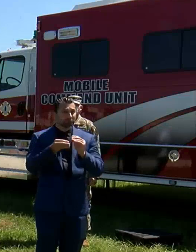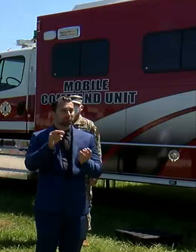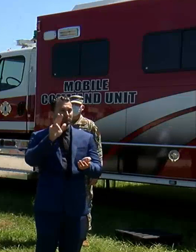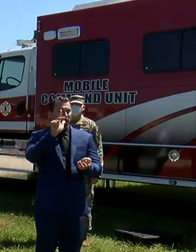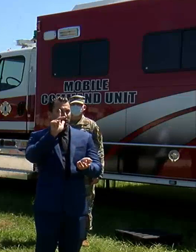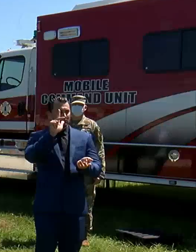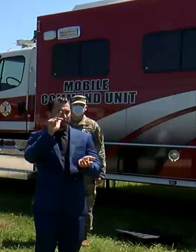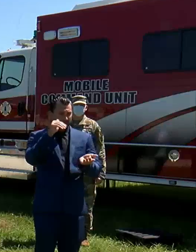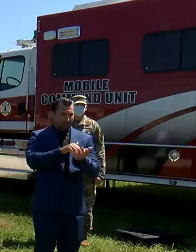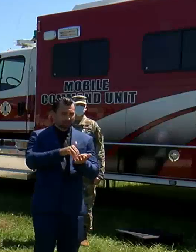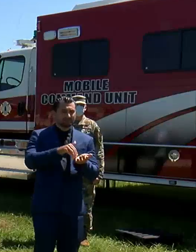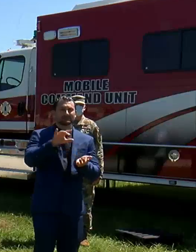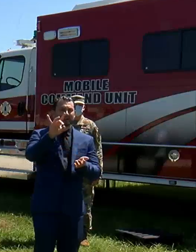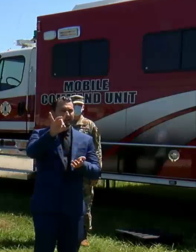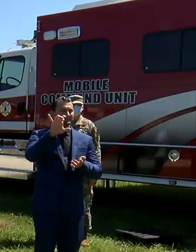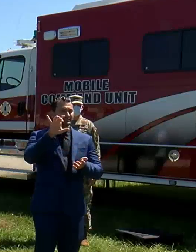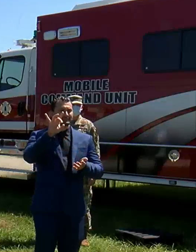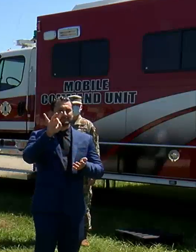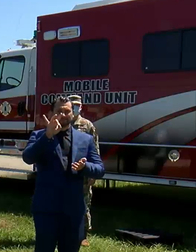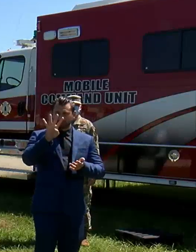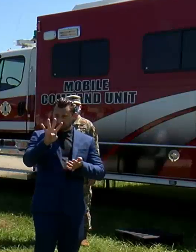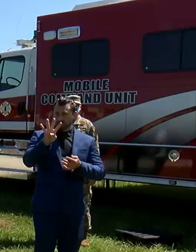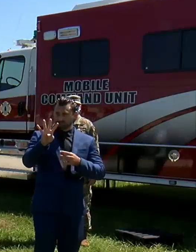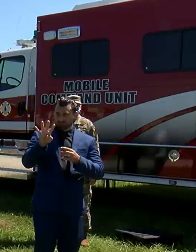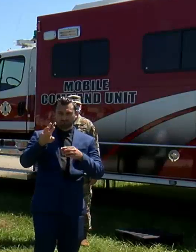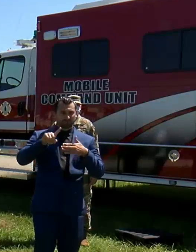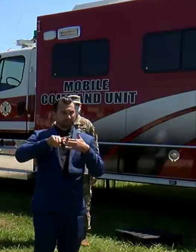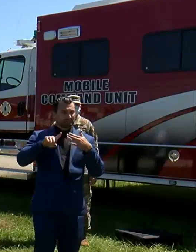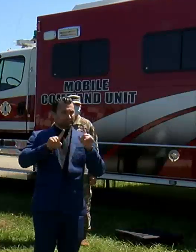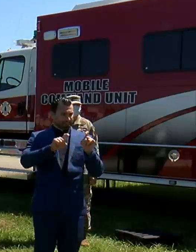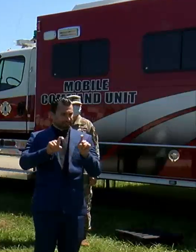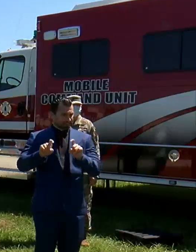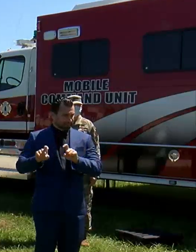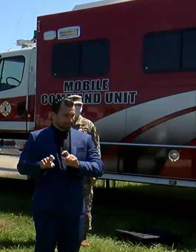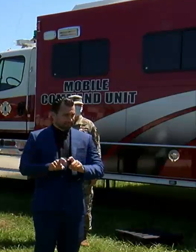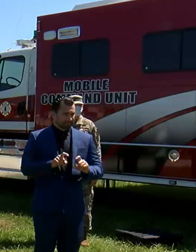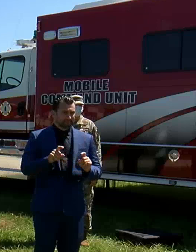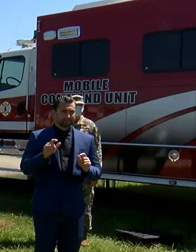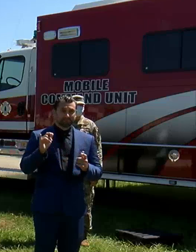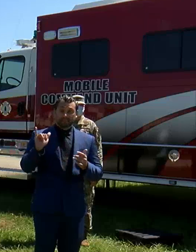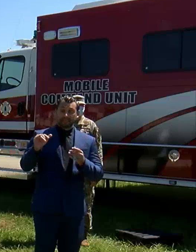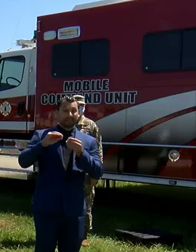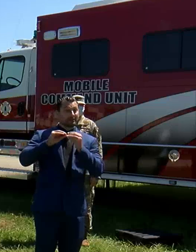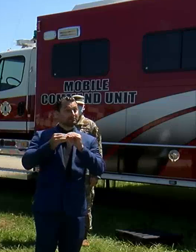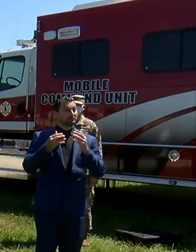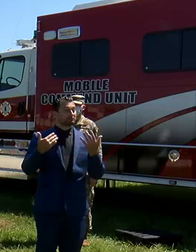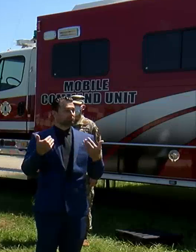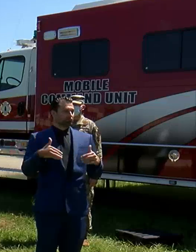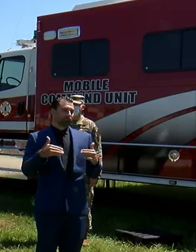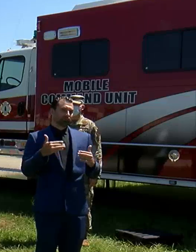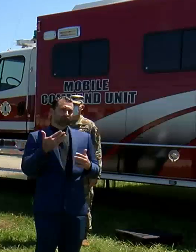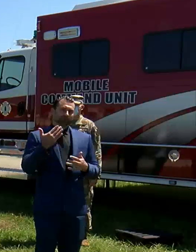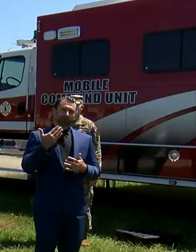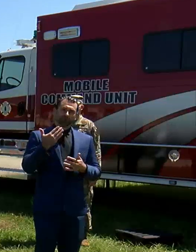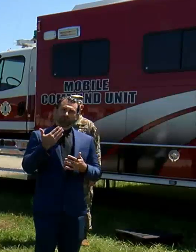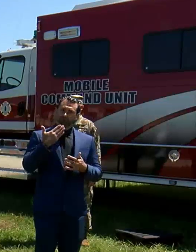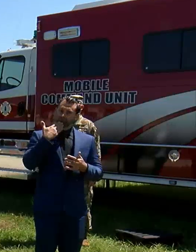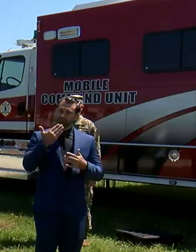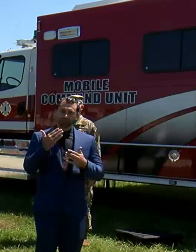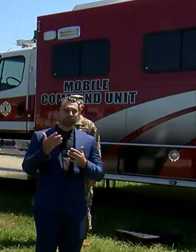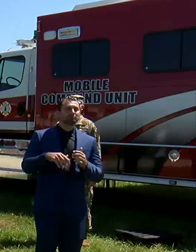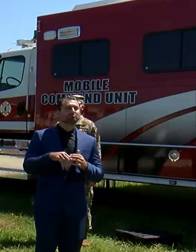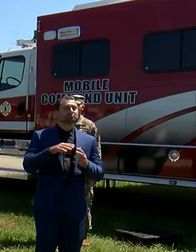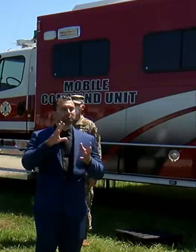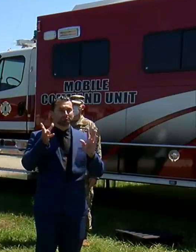23,884 test results. Out of that massive batch, it only yielded 589